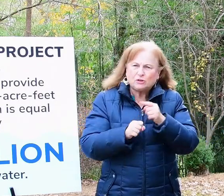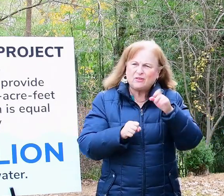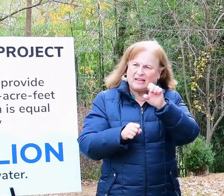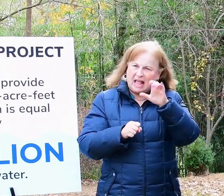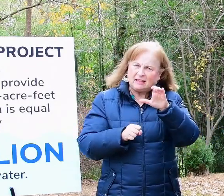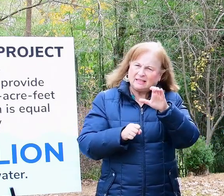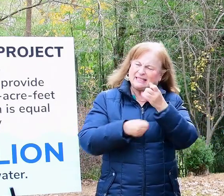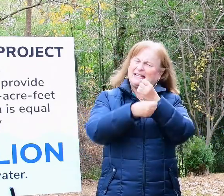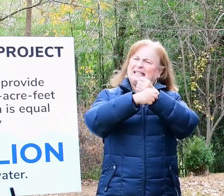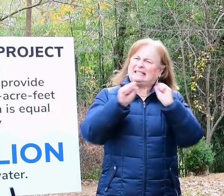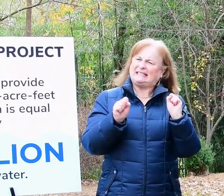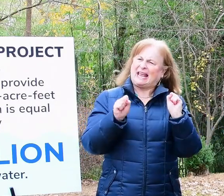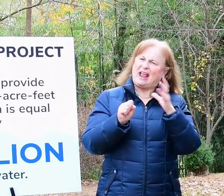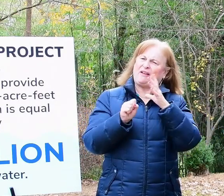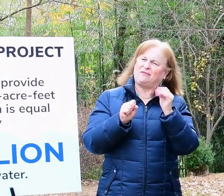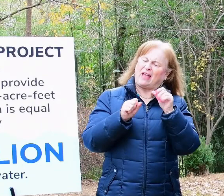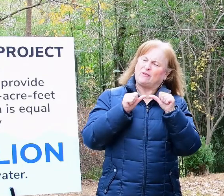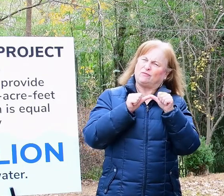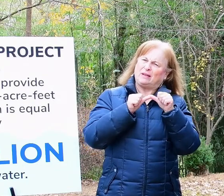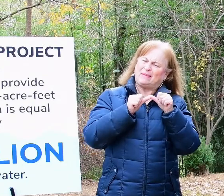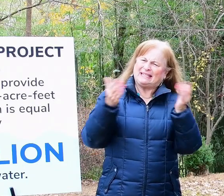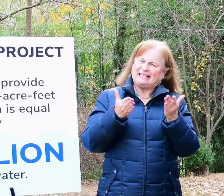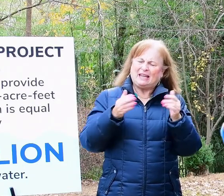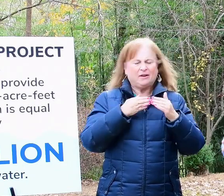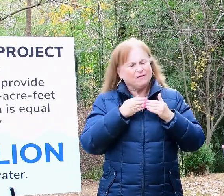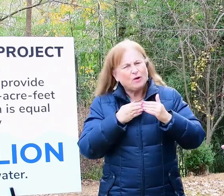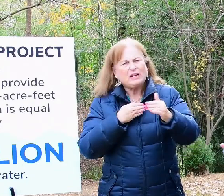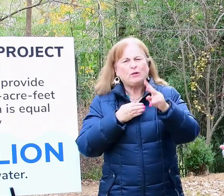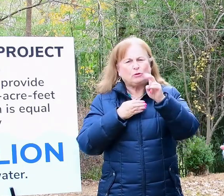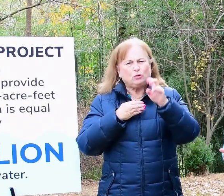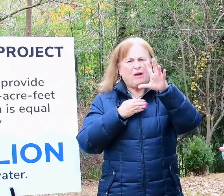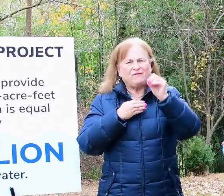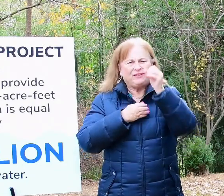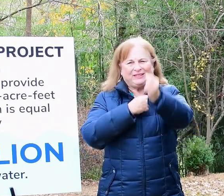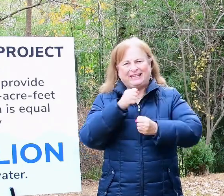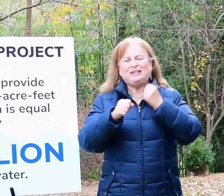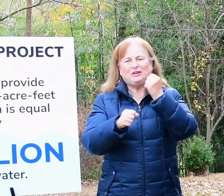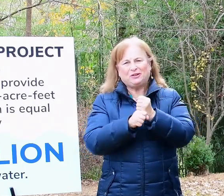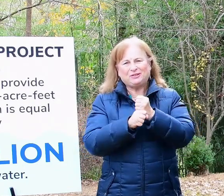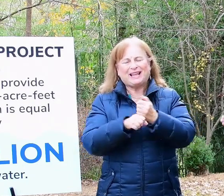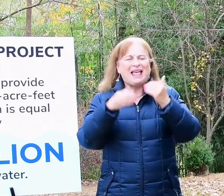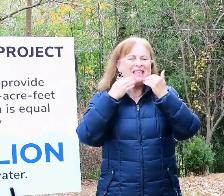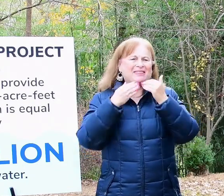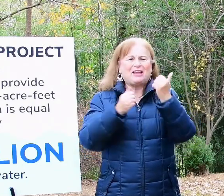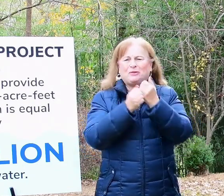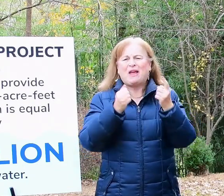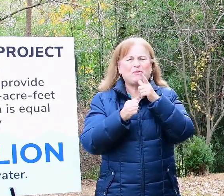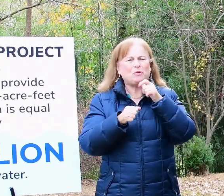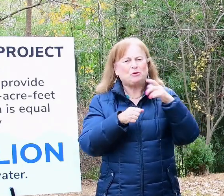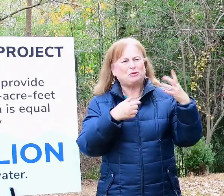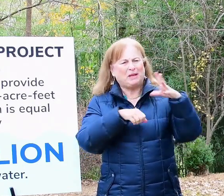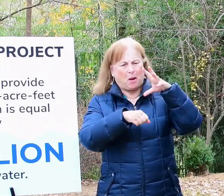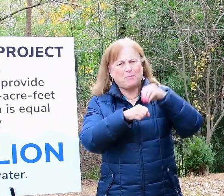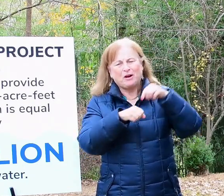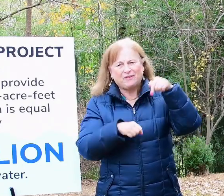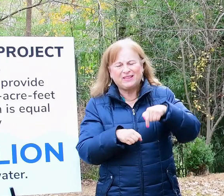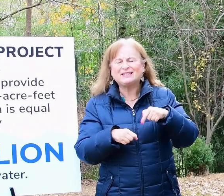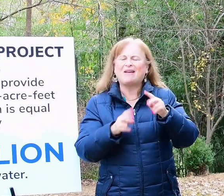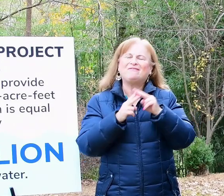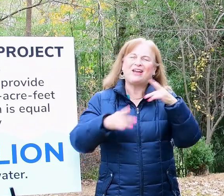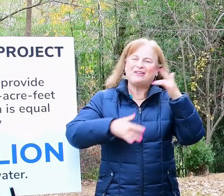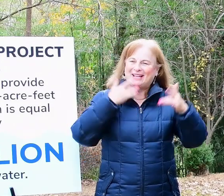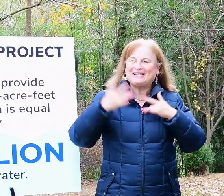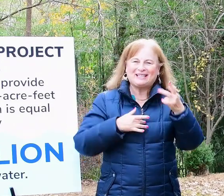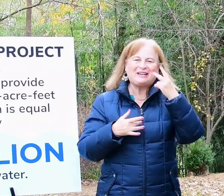that Ellicott City is safe and remains here for another 250 years. So thank you to everyone who's been a part of this. I'm just